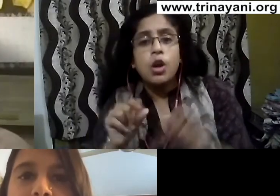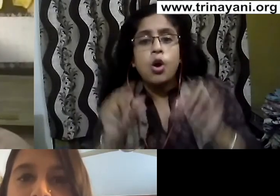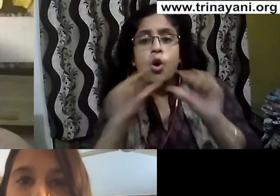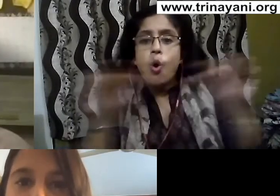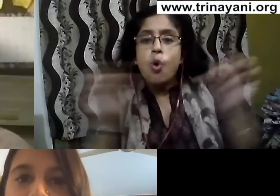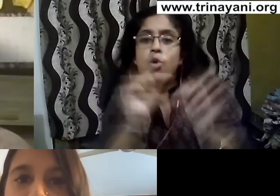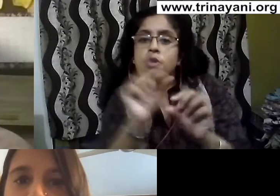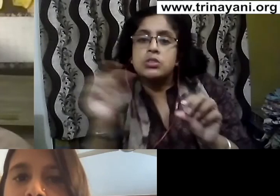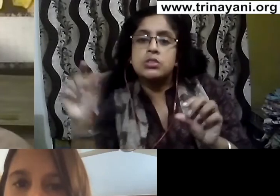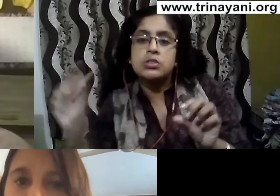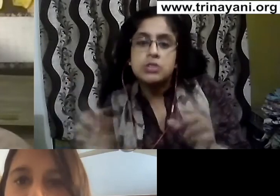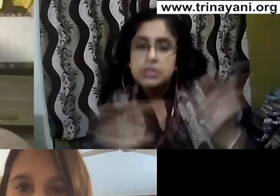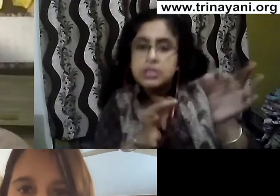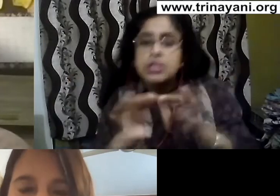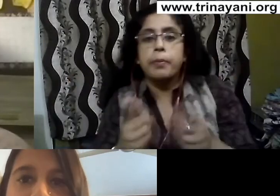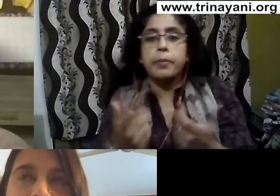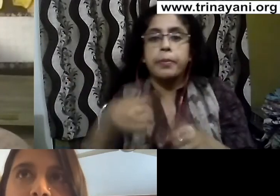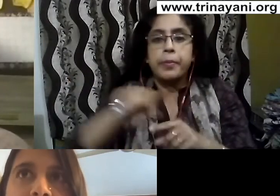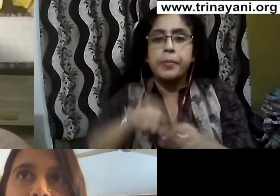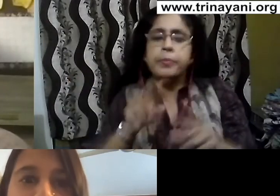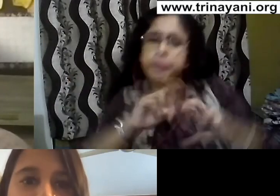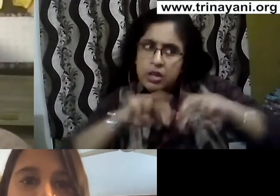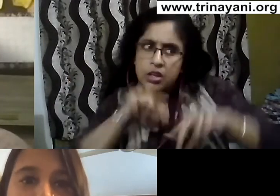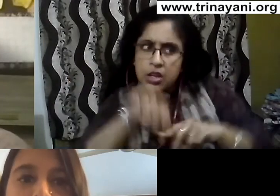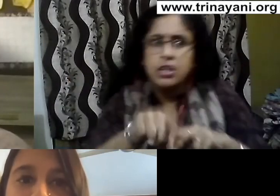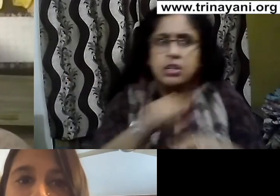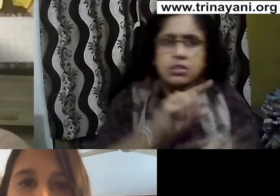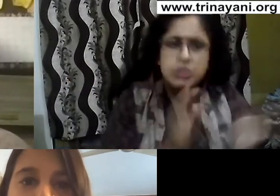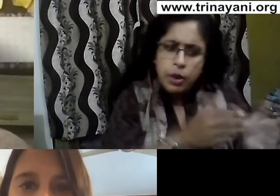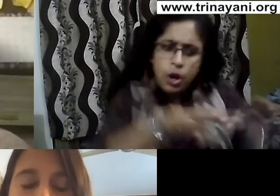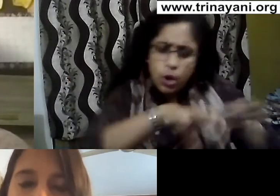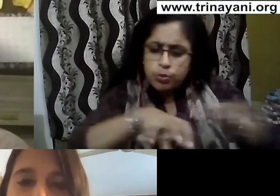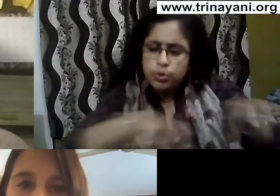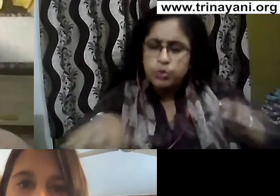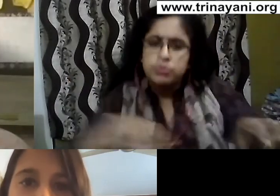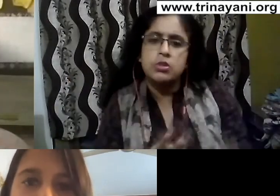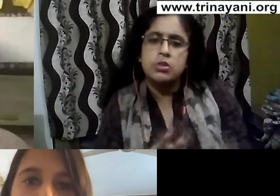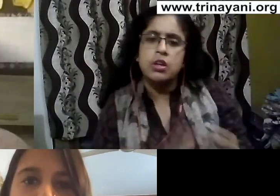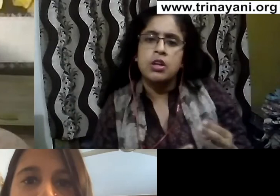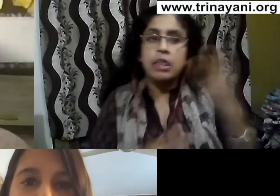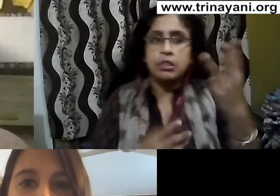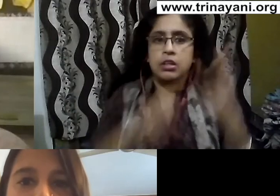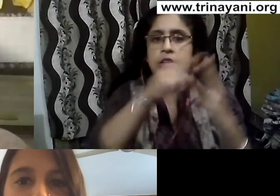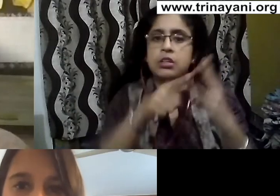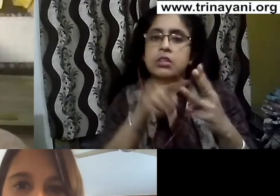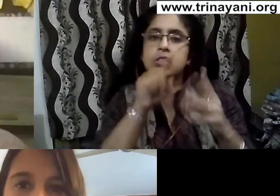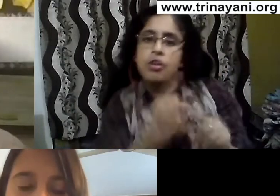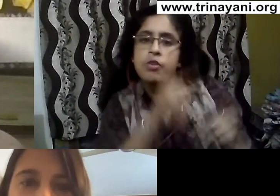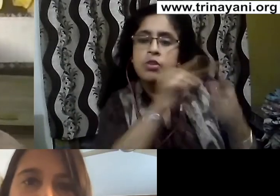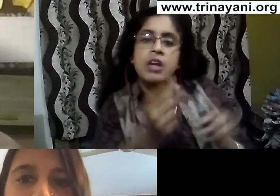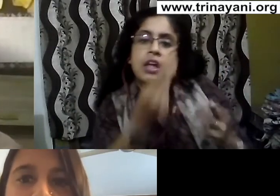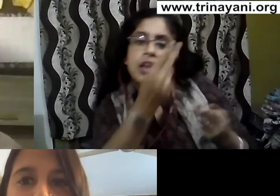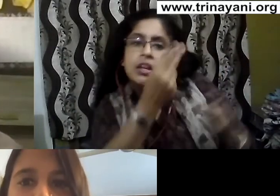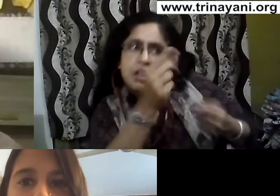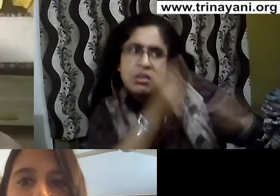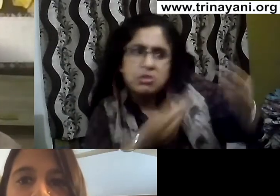that describes an image. Basically categorize it into three categories. The first one is decorative.